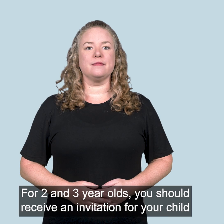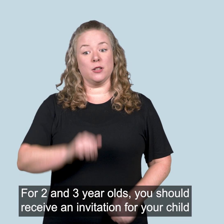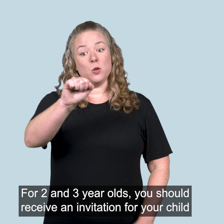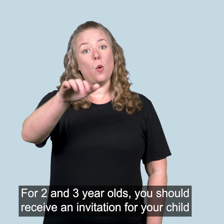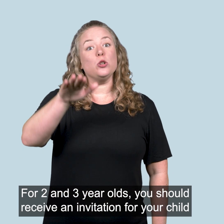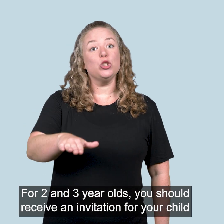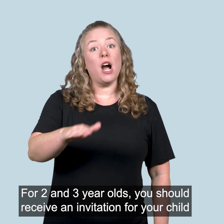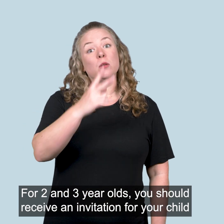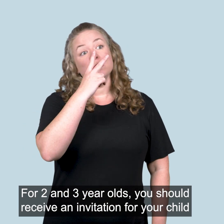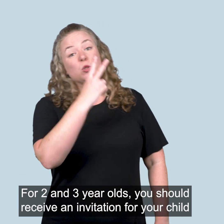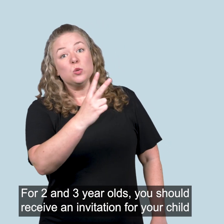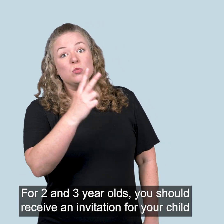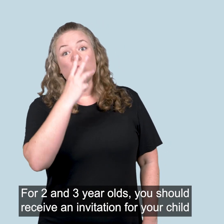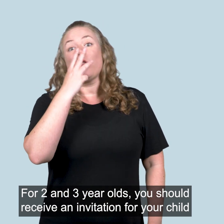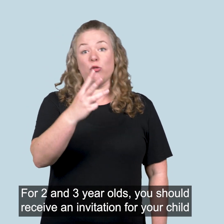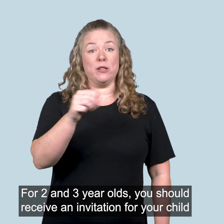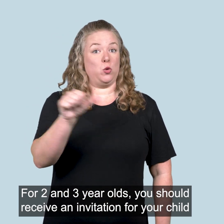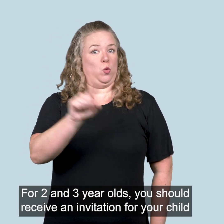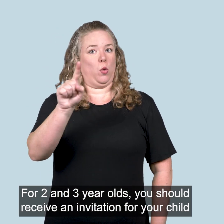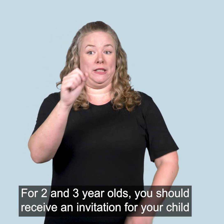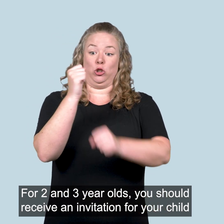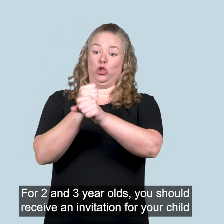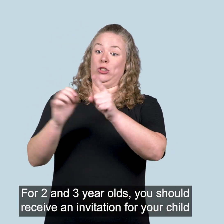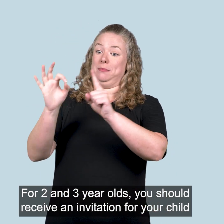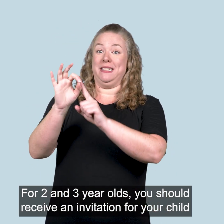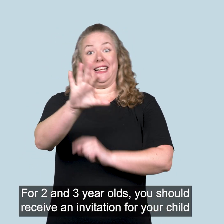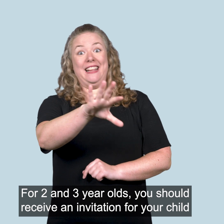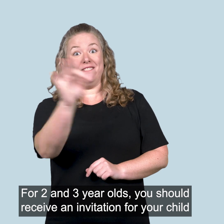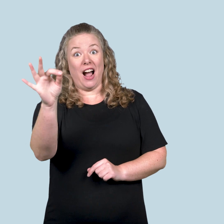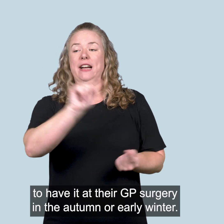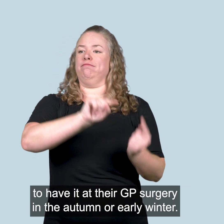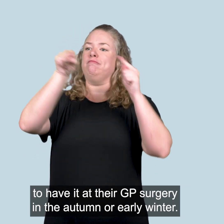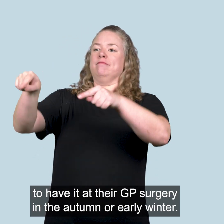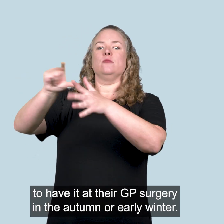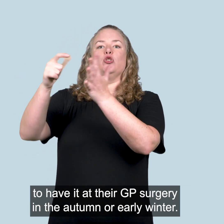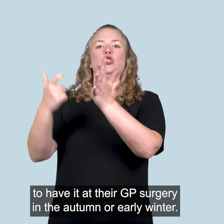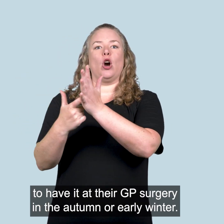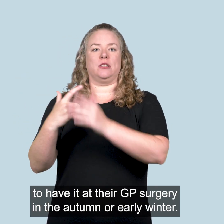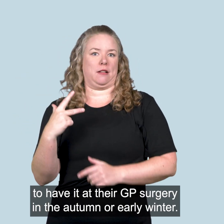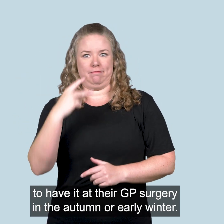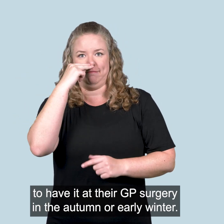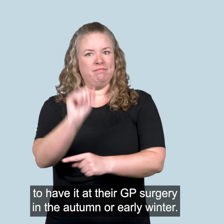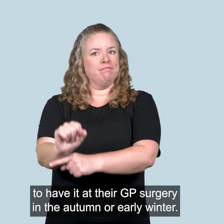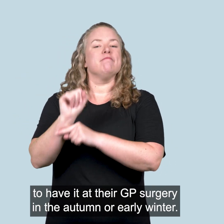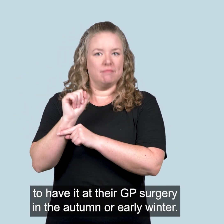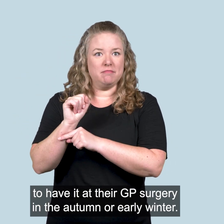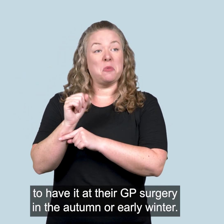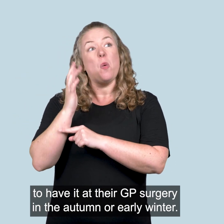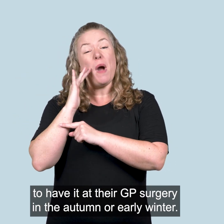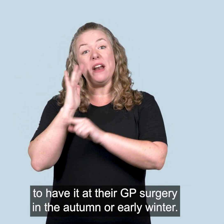For 2 and 3-year-olds, you should receive an invitation for your child to have it at their GP surgery in the autumn or